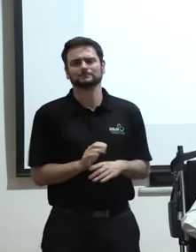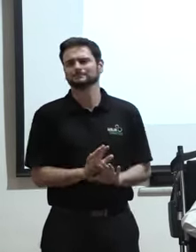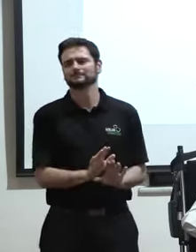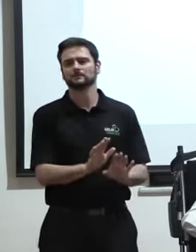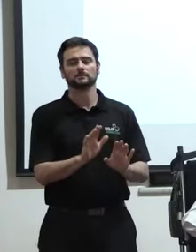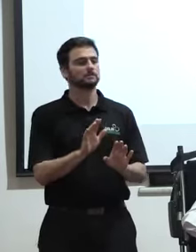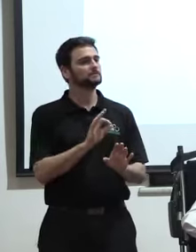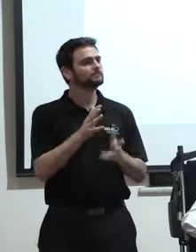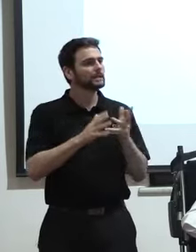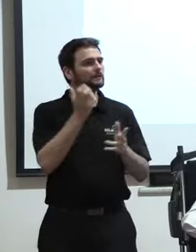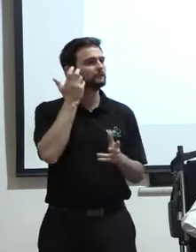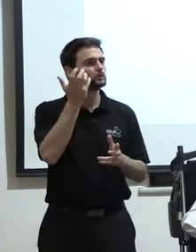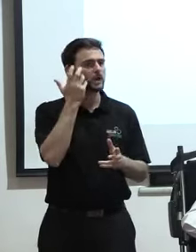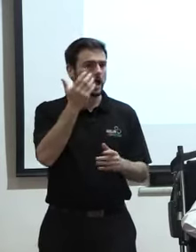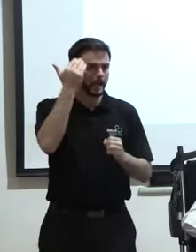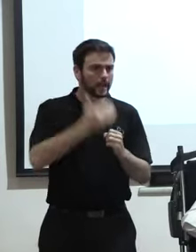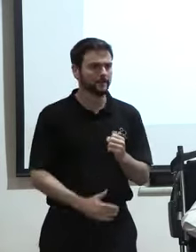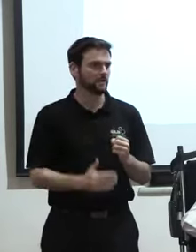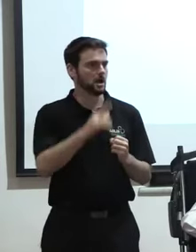get the benefits of self-managing.